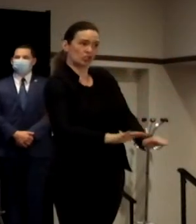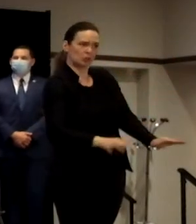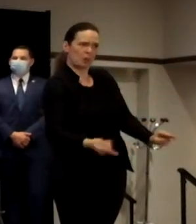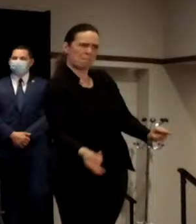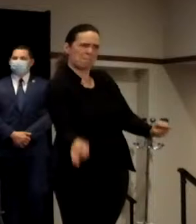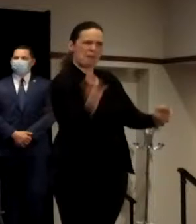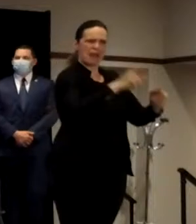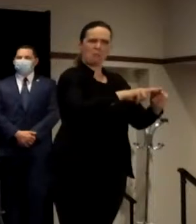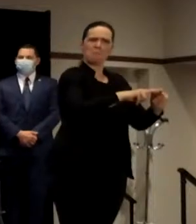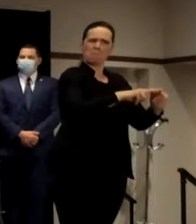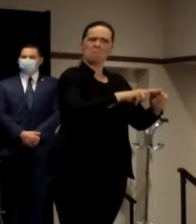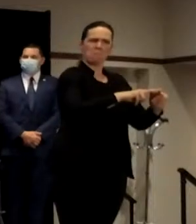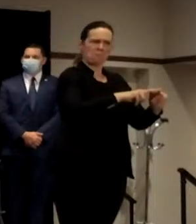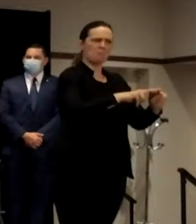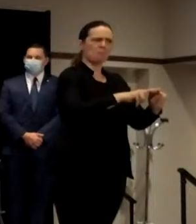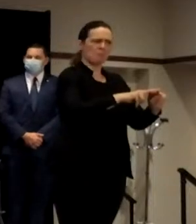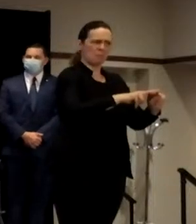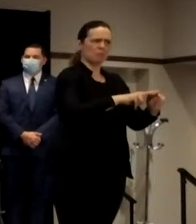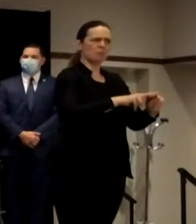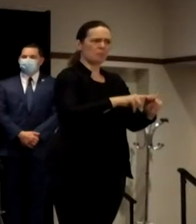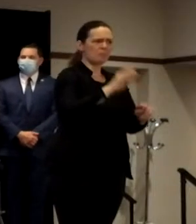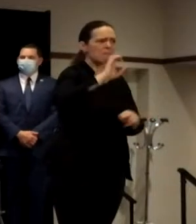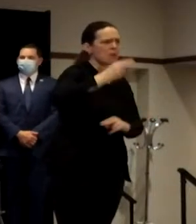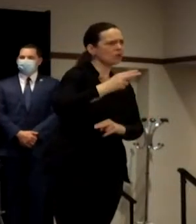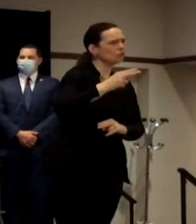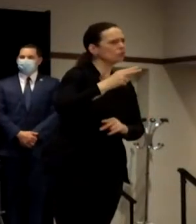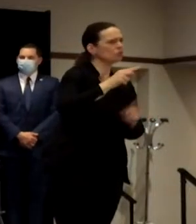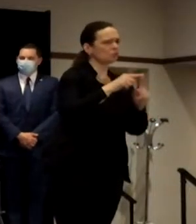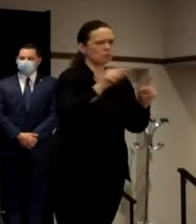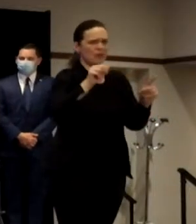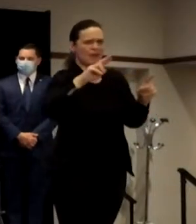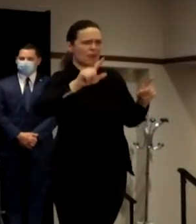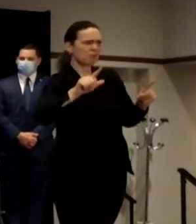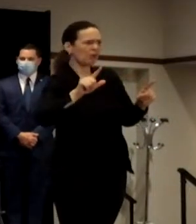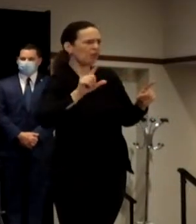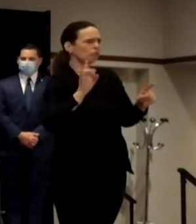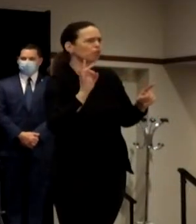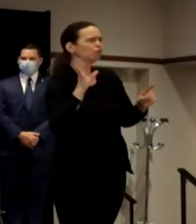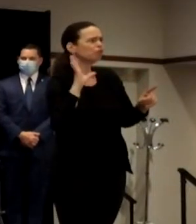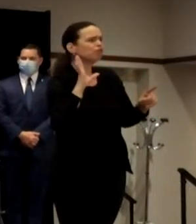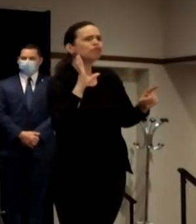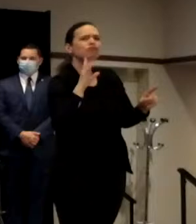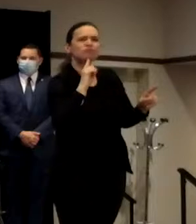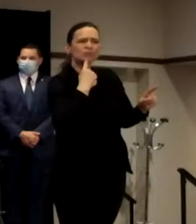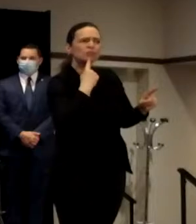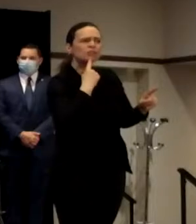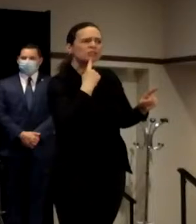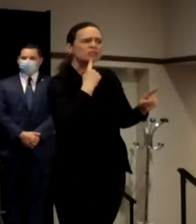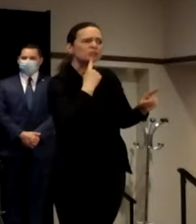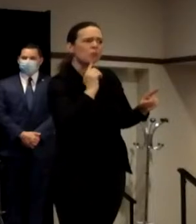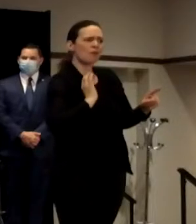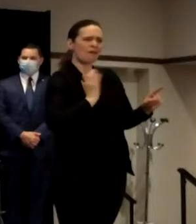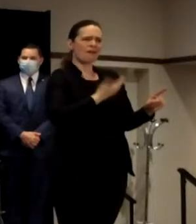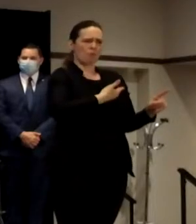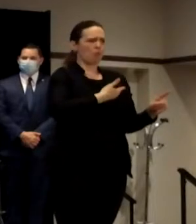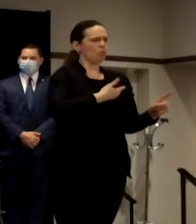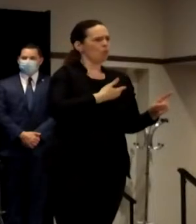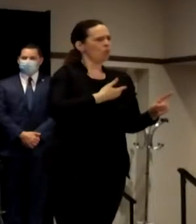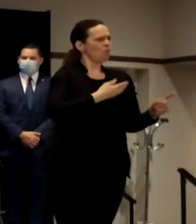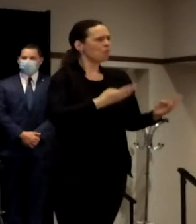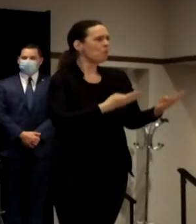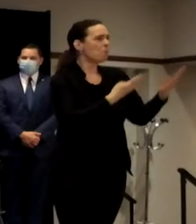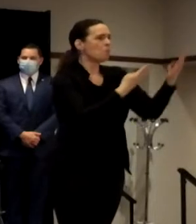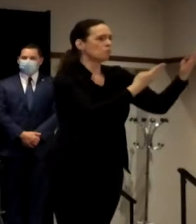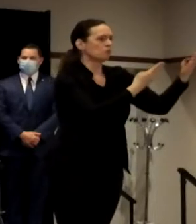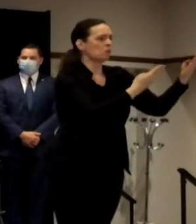October, including in our own community. So what we came out with a policy proposal to bring more children to the classroom